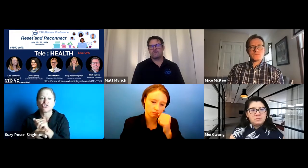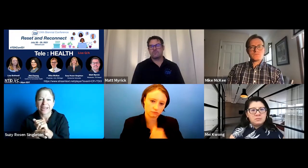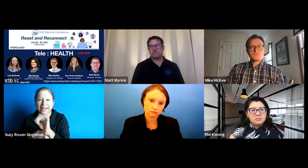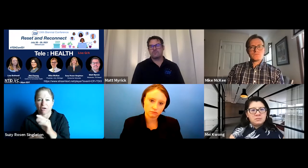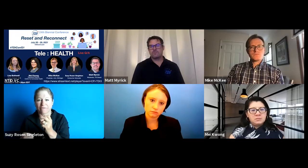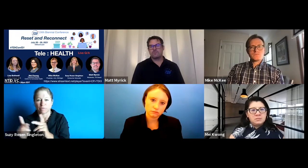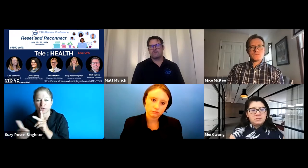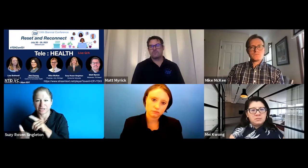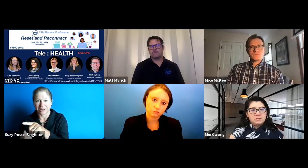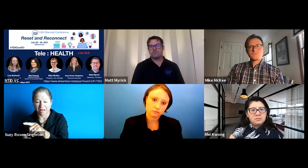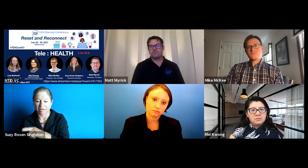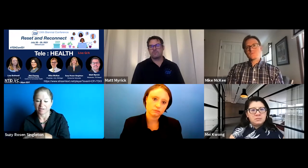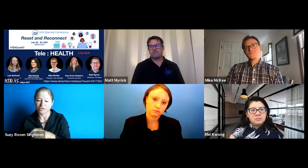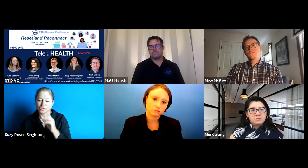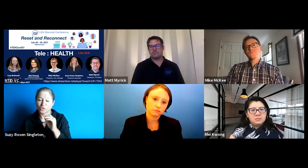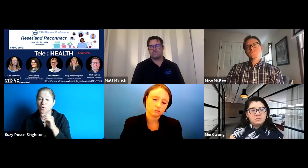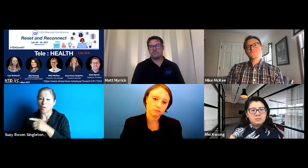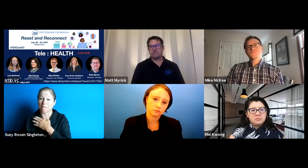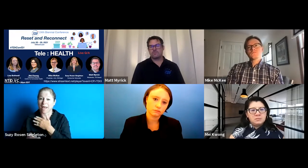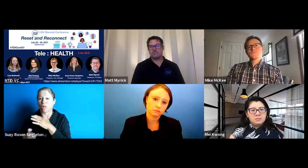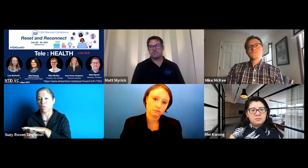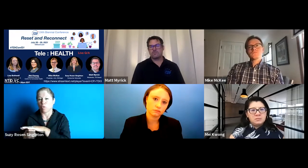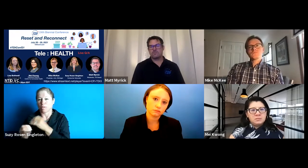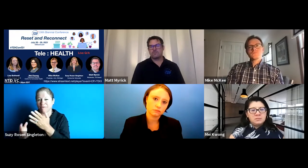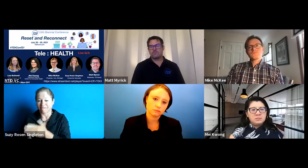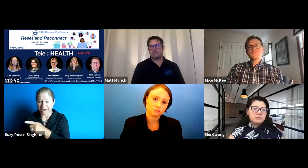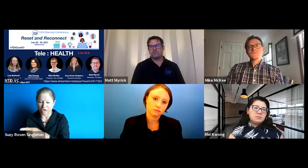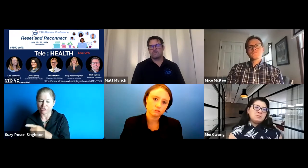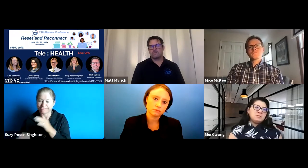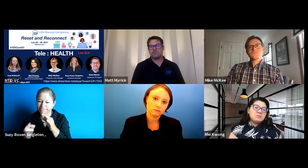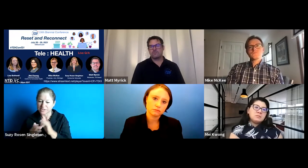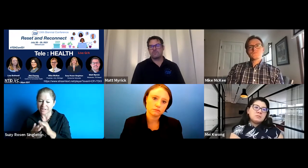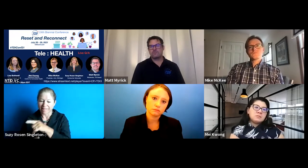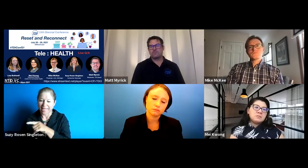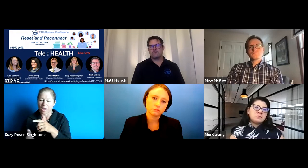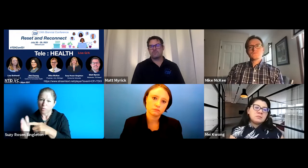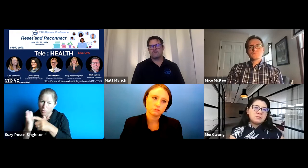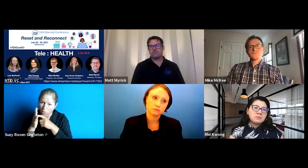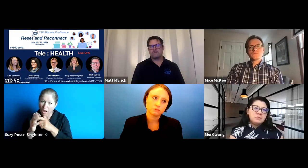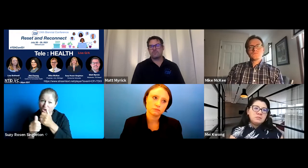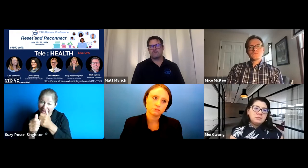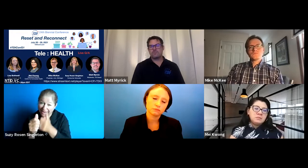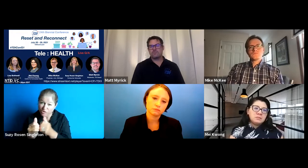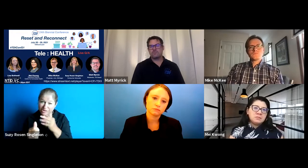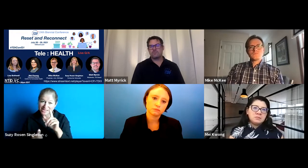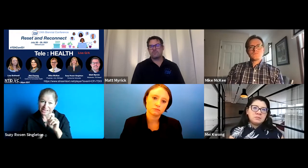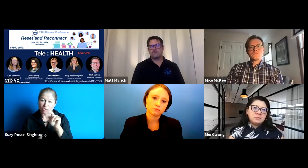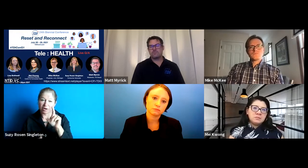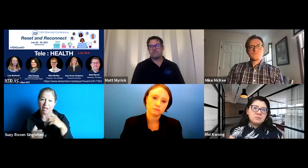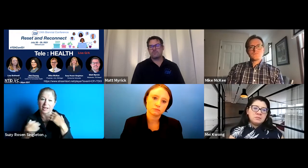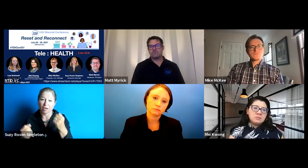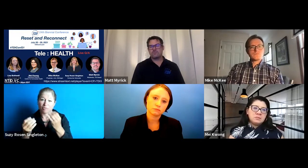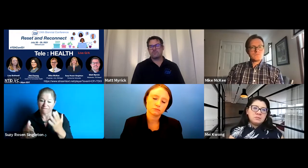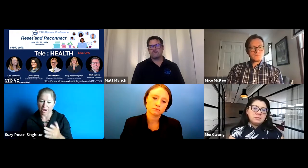that process is not just technical, it's also training of personnel. So my local provider explained that they